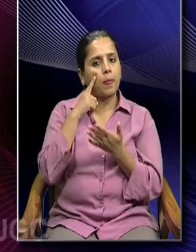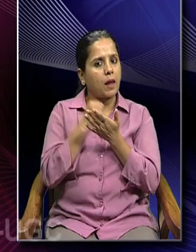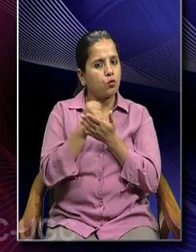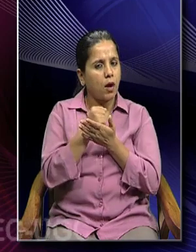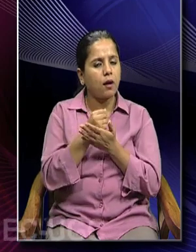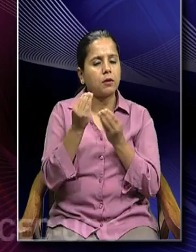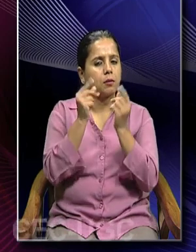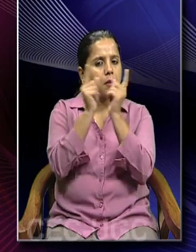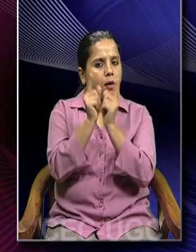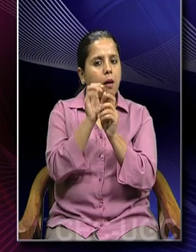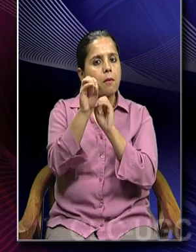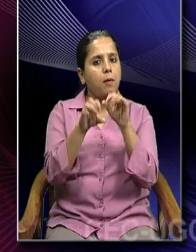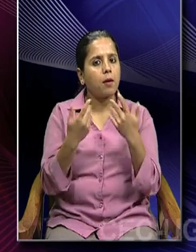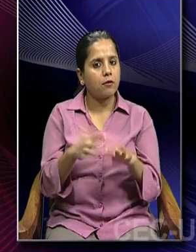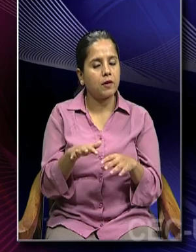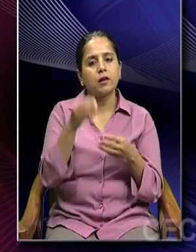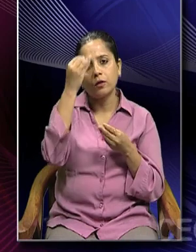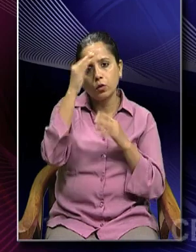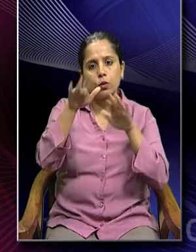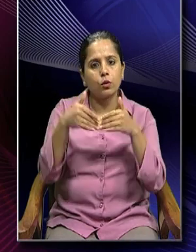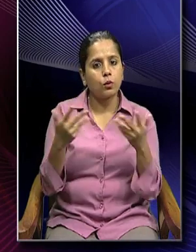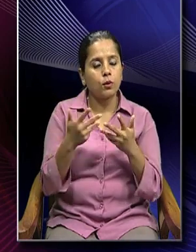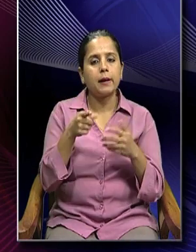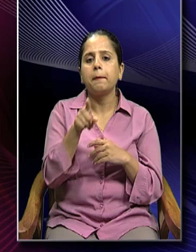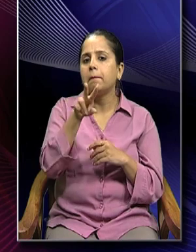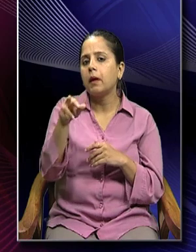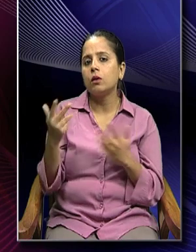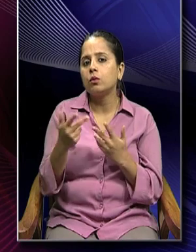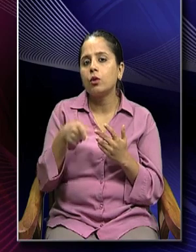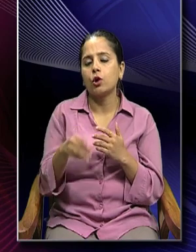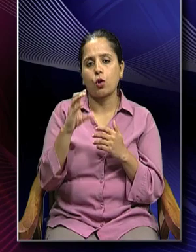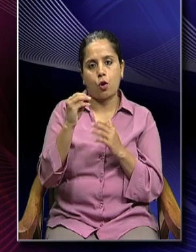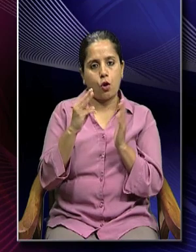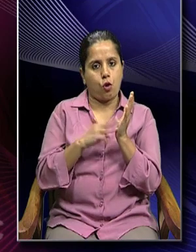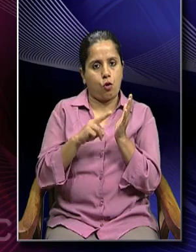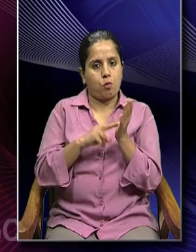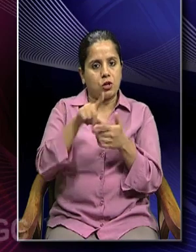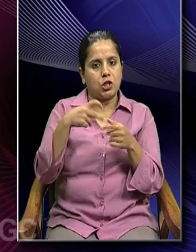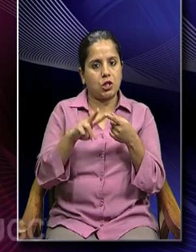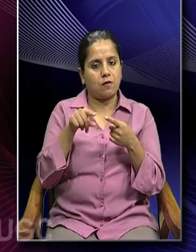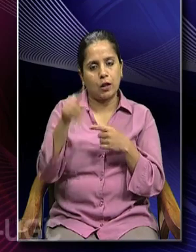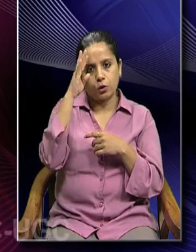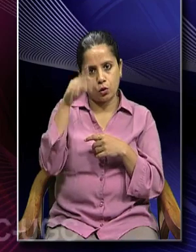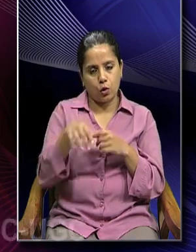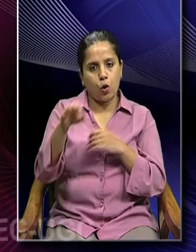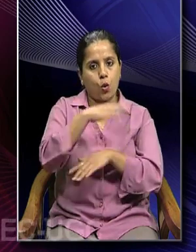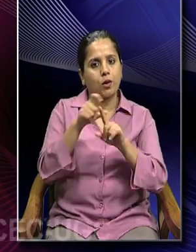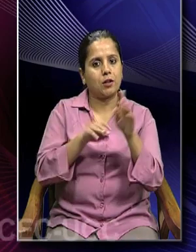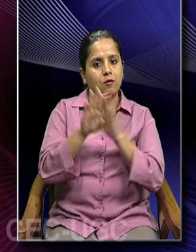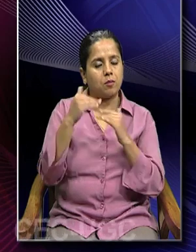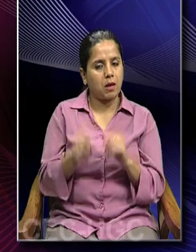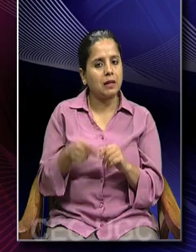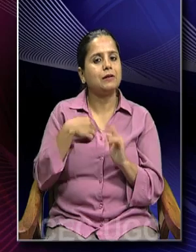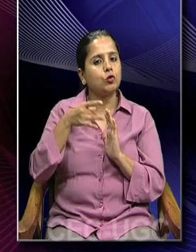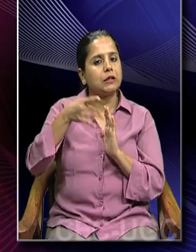give you a brief intro of what do we mean by the omnijective theory of organizational development. I shall be telling you